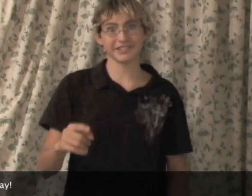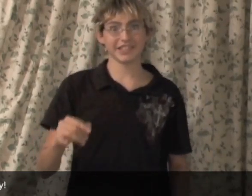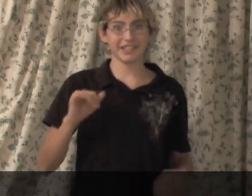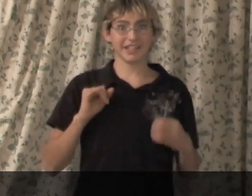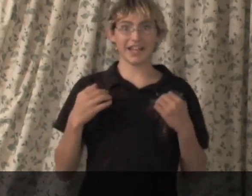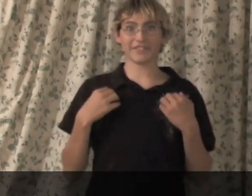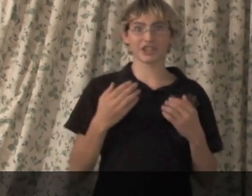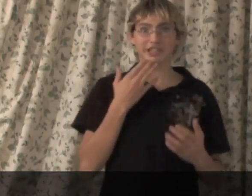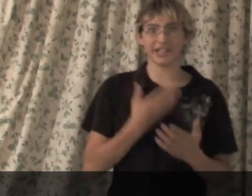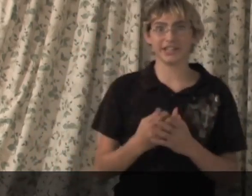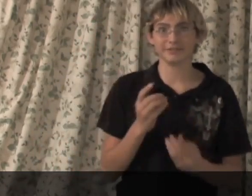Have a good day.